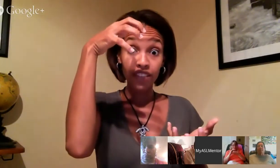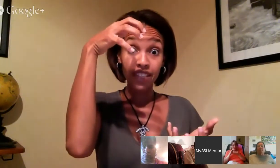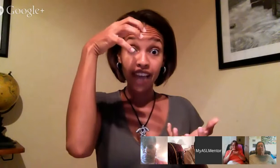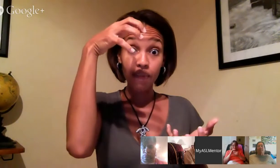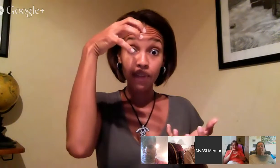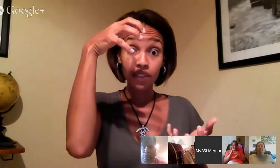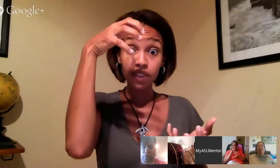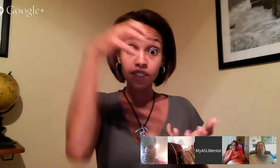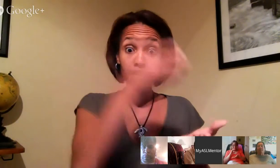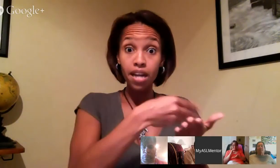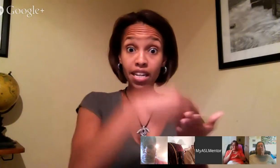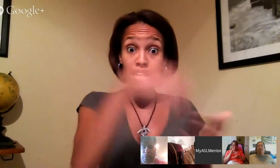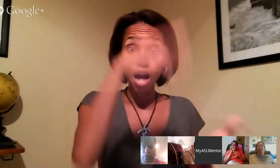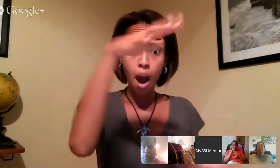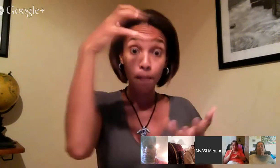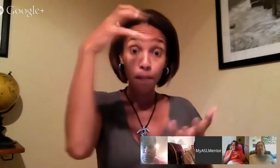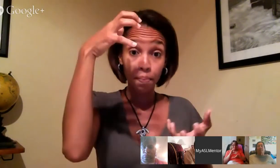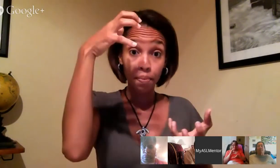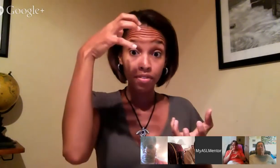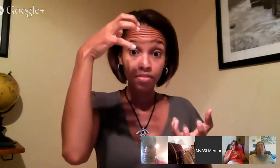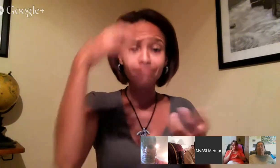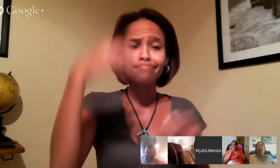if this happens, money.